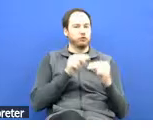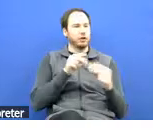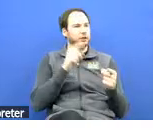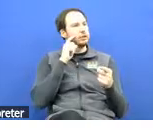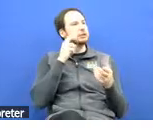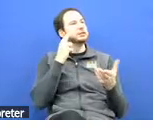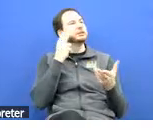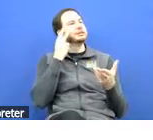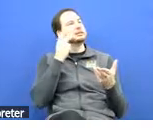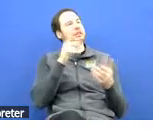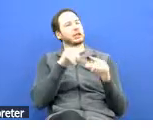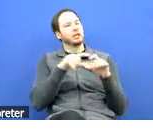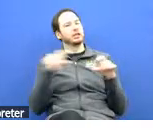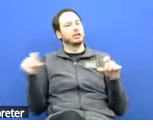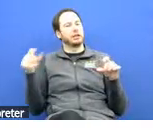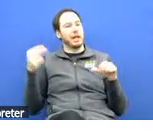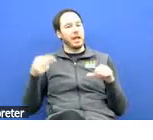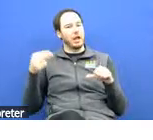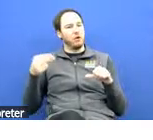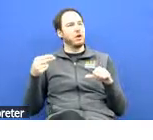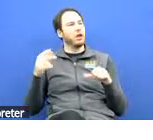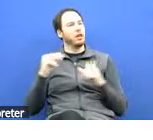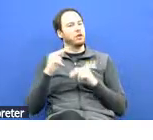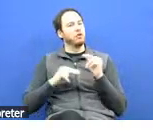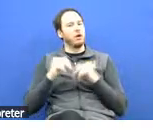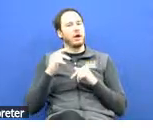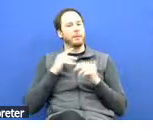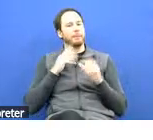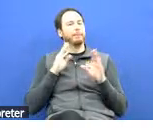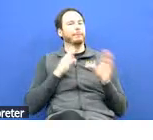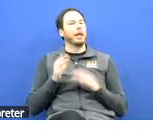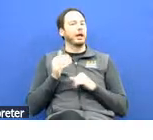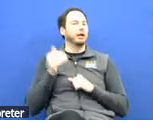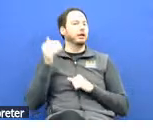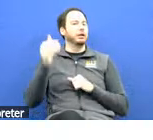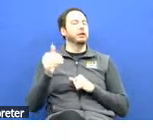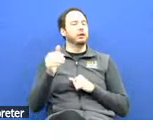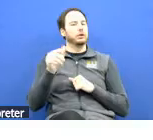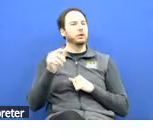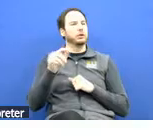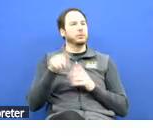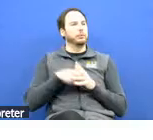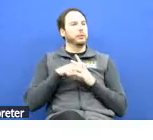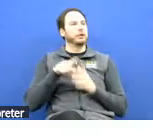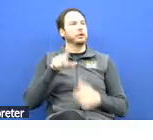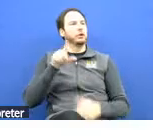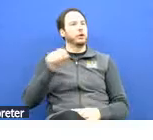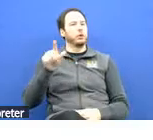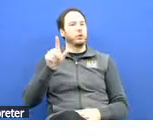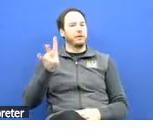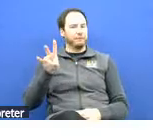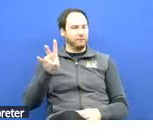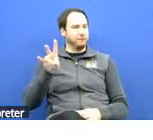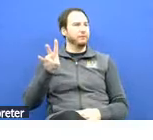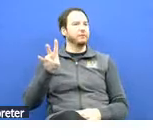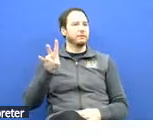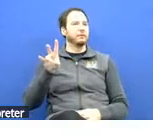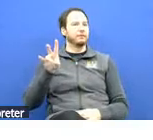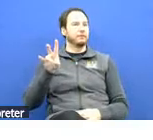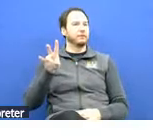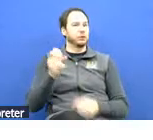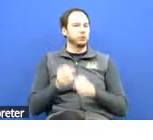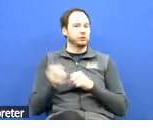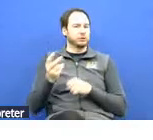see, in Henrietta, at least, construction is slated to begin in 2027. Now, I also will say, if you go back one